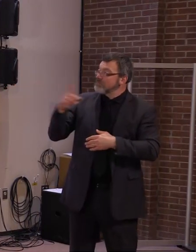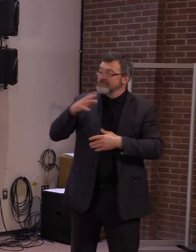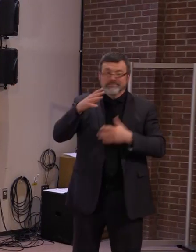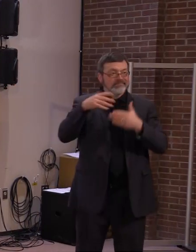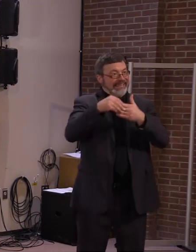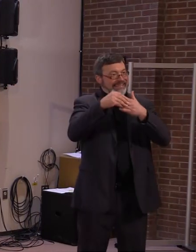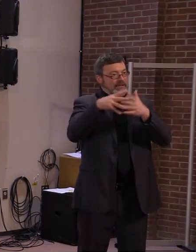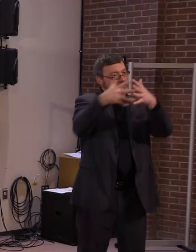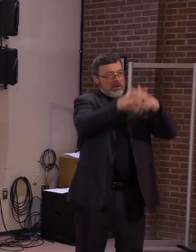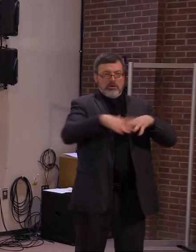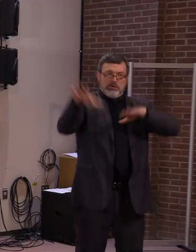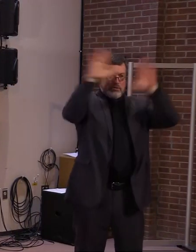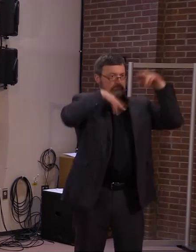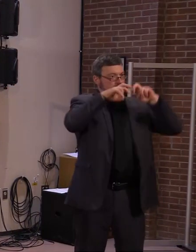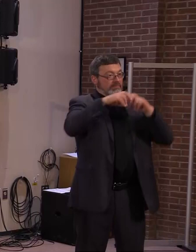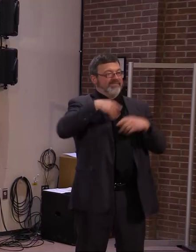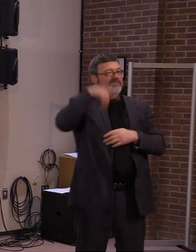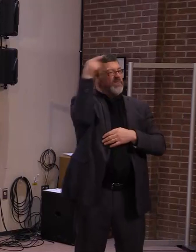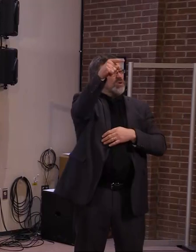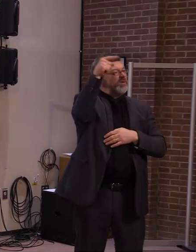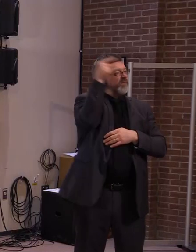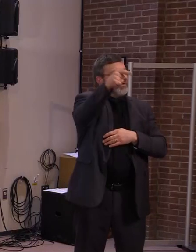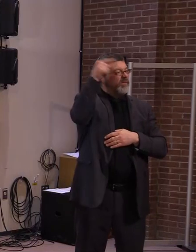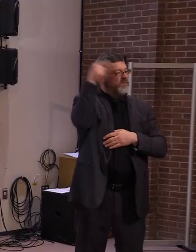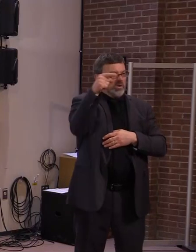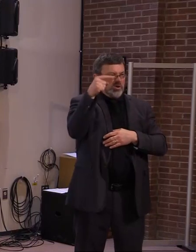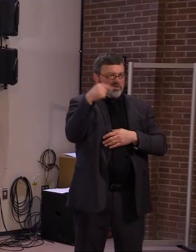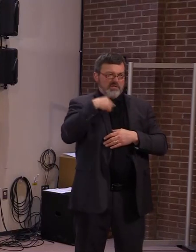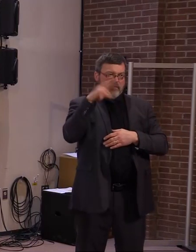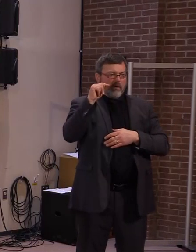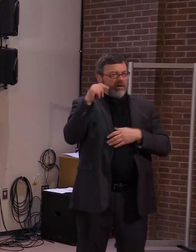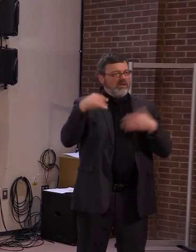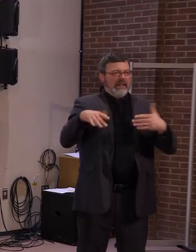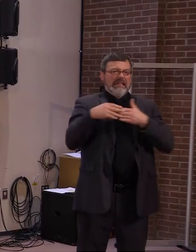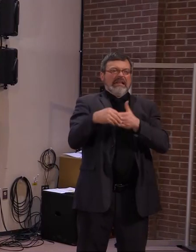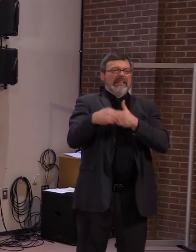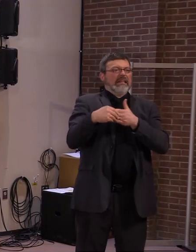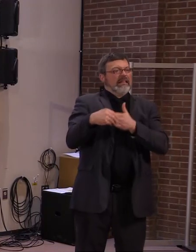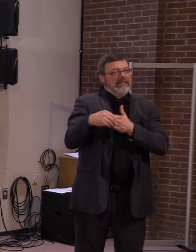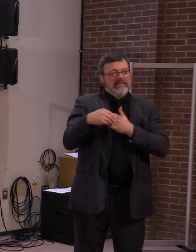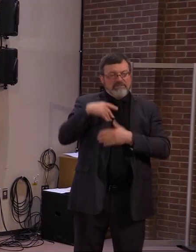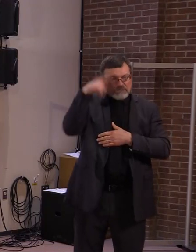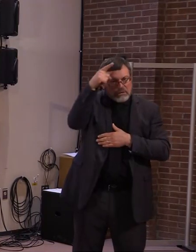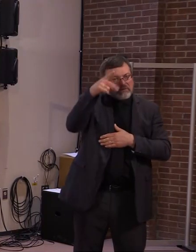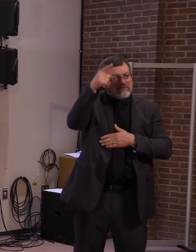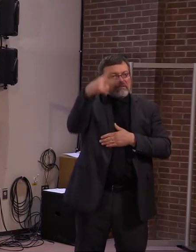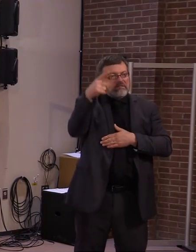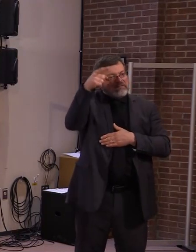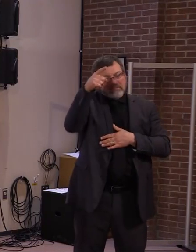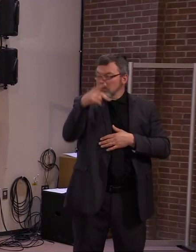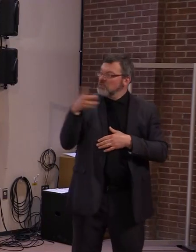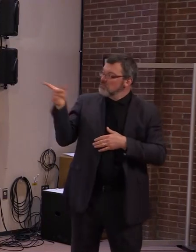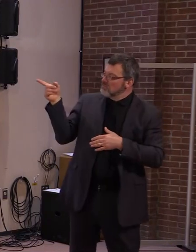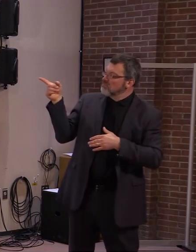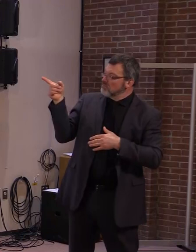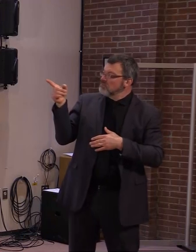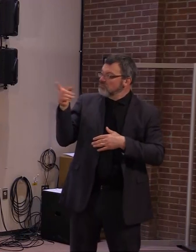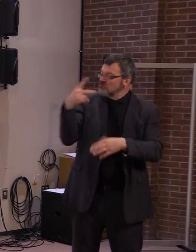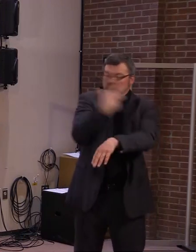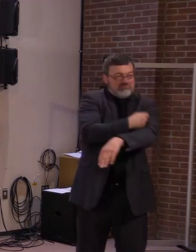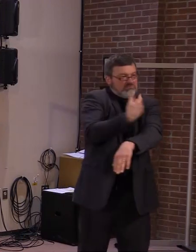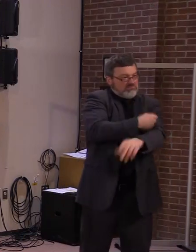or near the top on all of these major vaccination categories, including the percent of the 65 and older